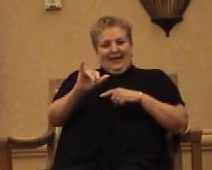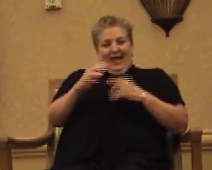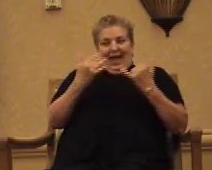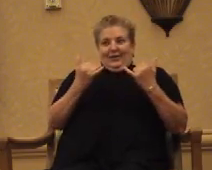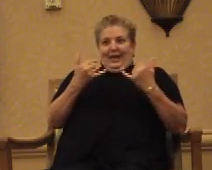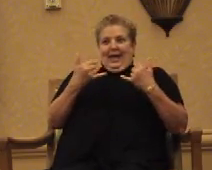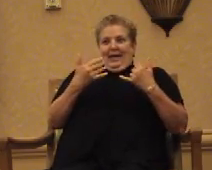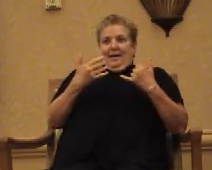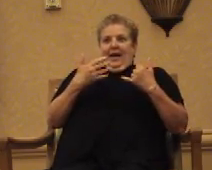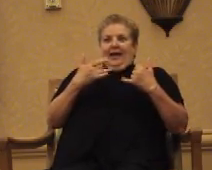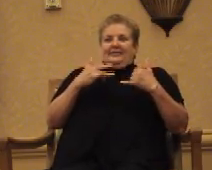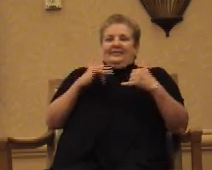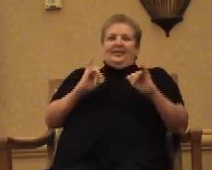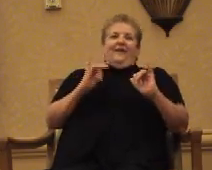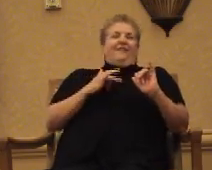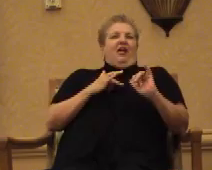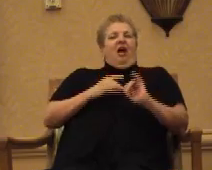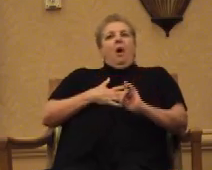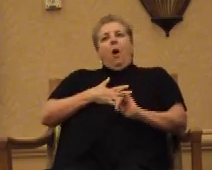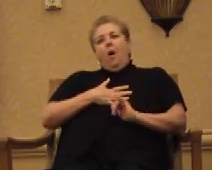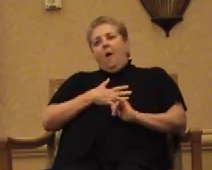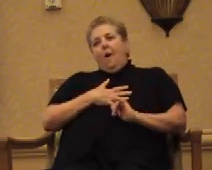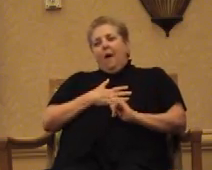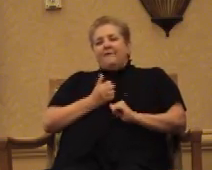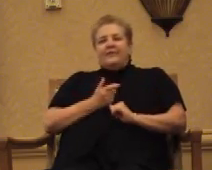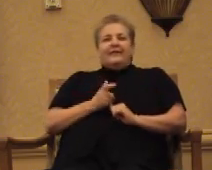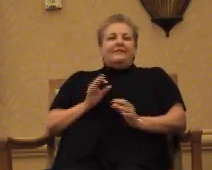pressure drops and I feel like all is good in the world. And